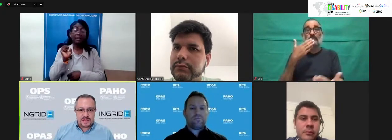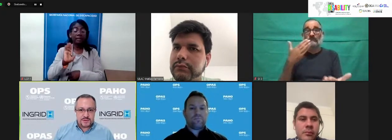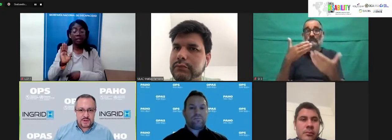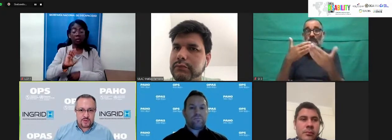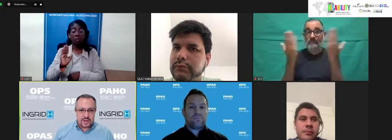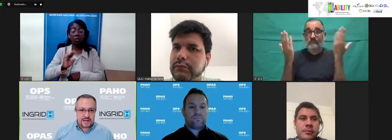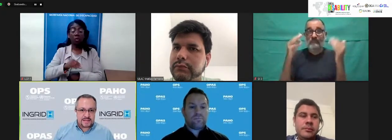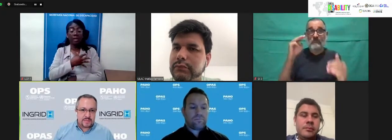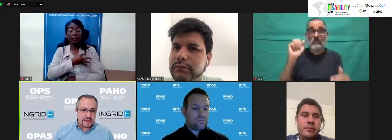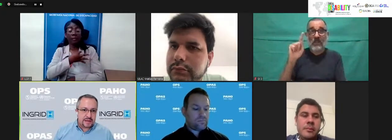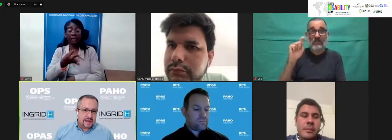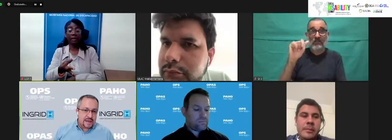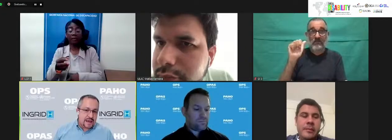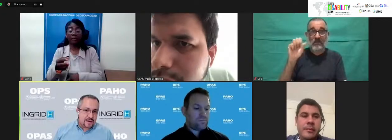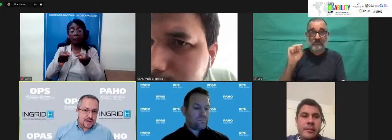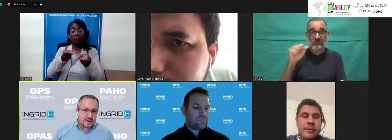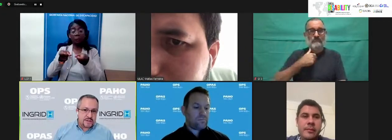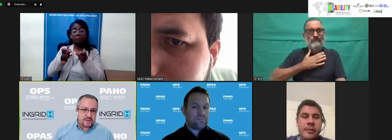greetings